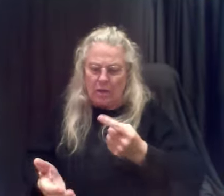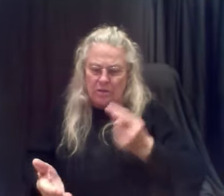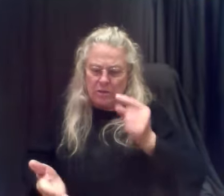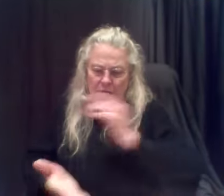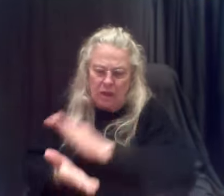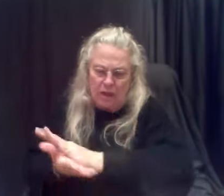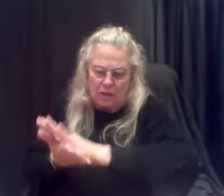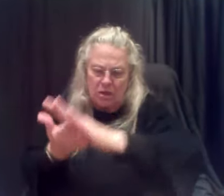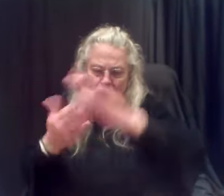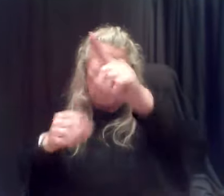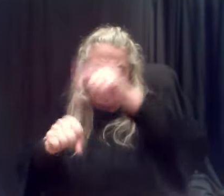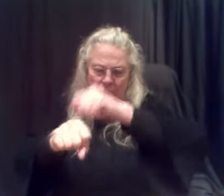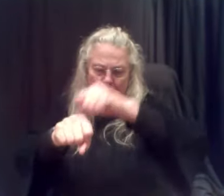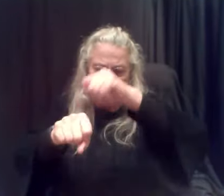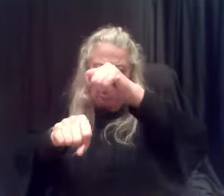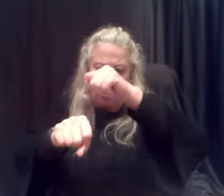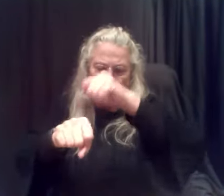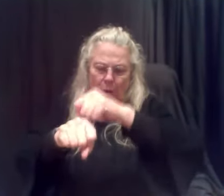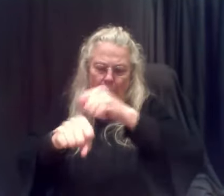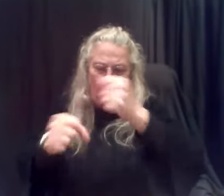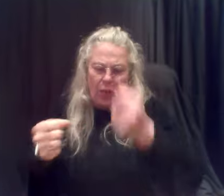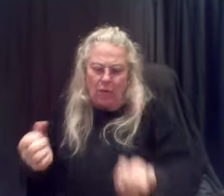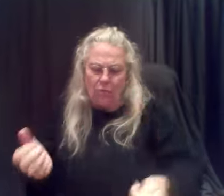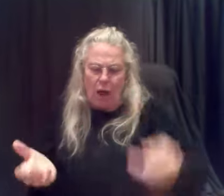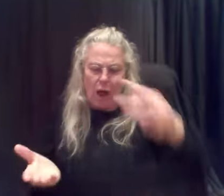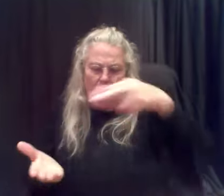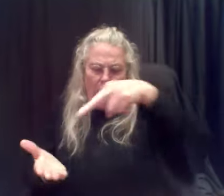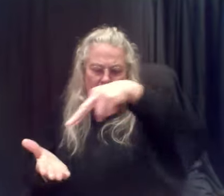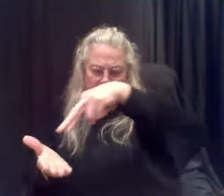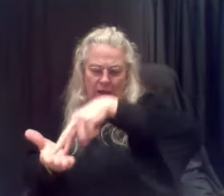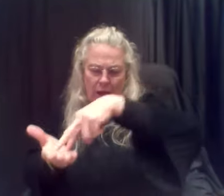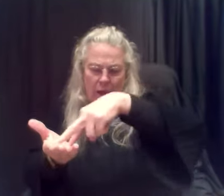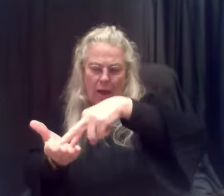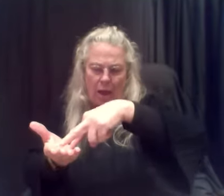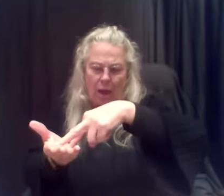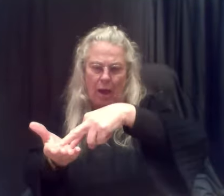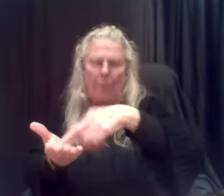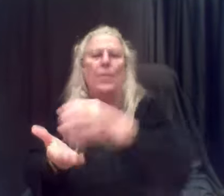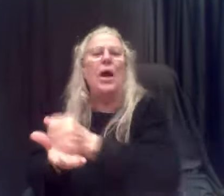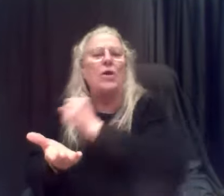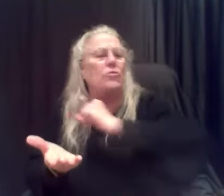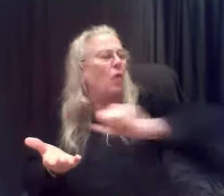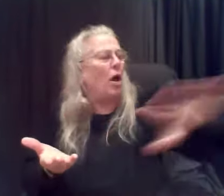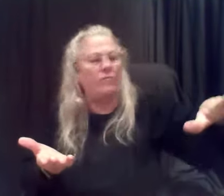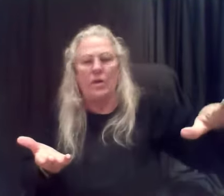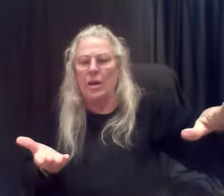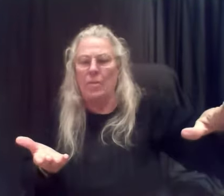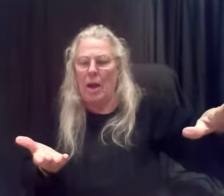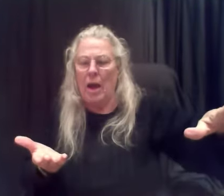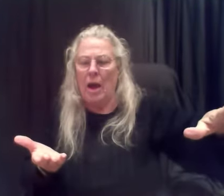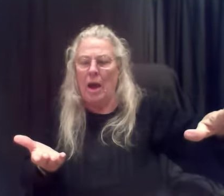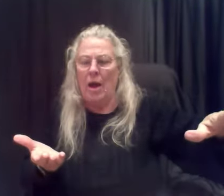once cleansed the temple, rise up and drive them